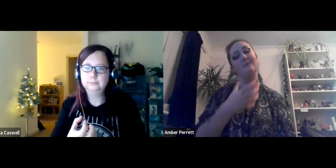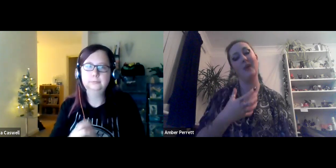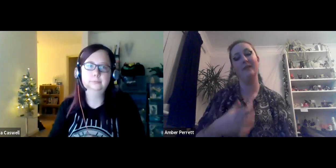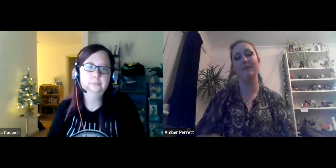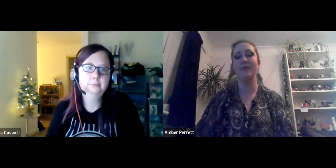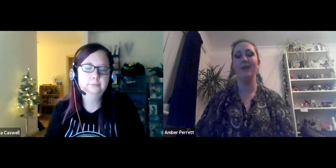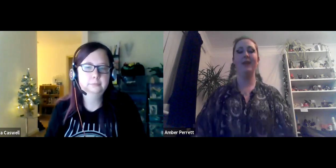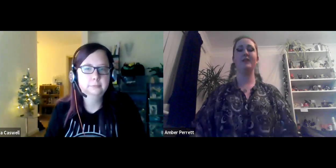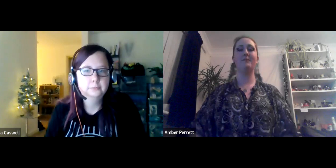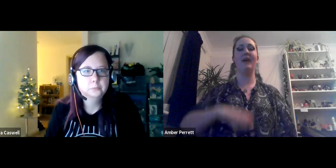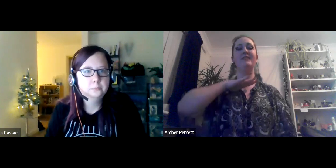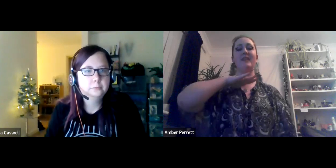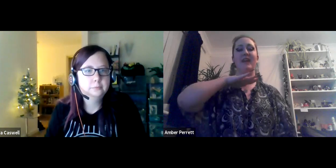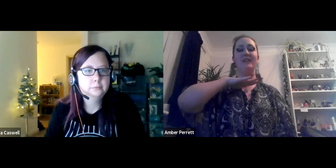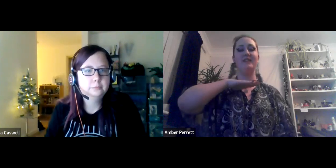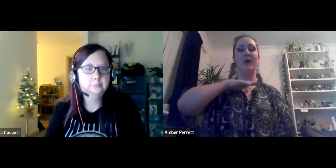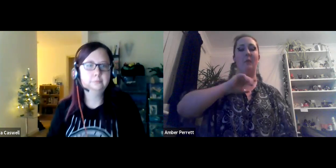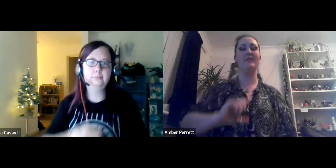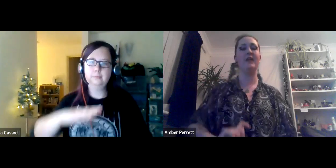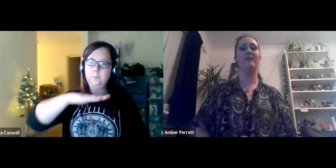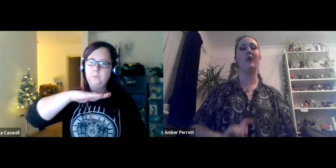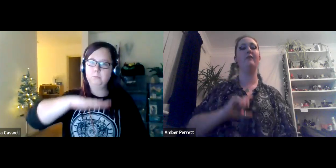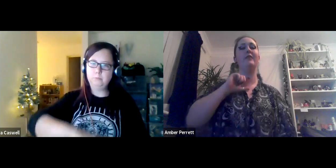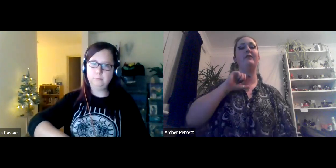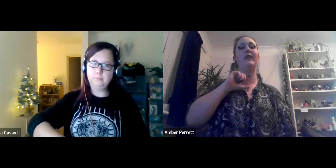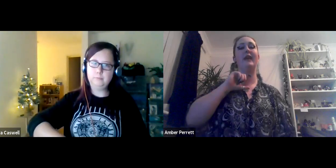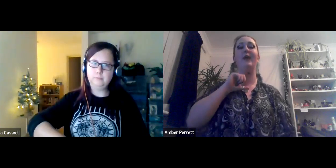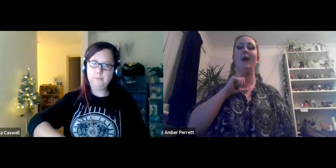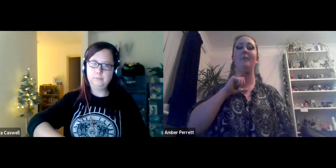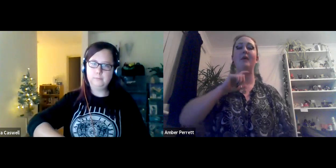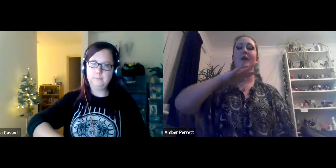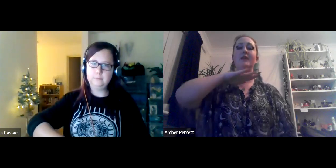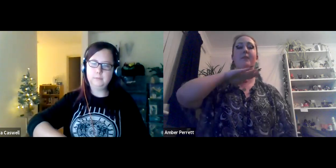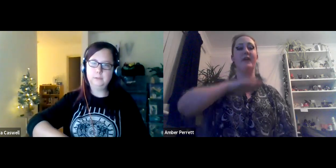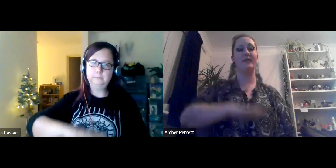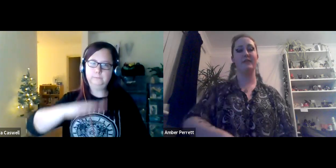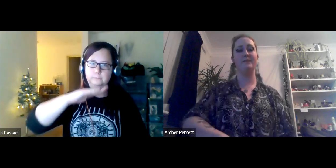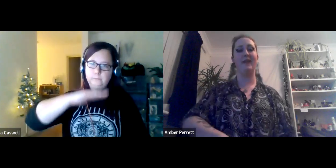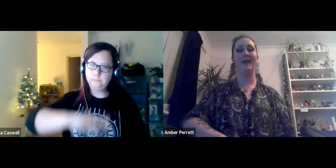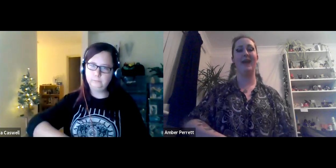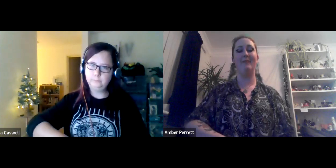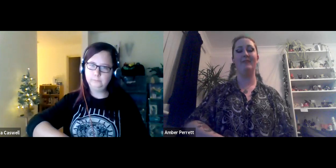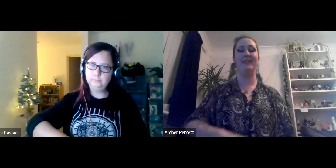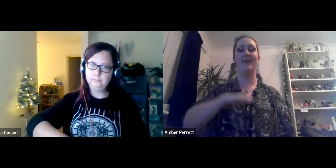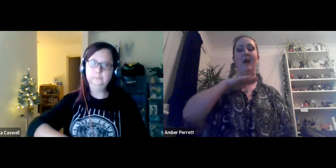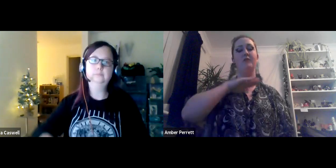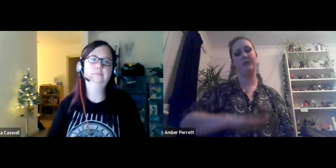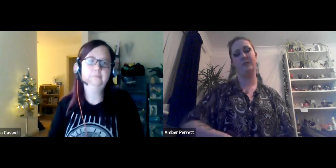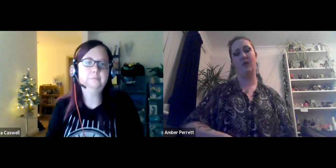Brave. Depressed is the opposite. If confidence filling you up, depression's like emptying you out, so you're